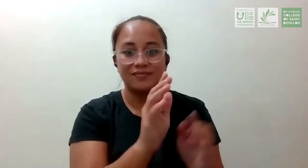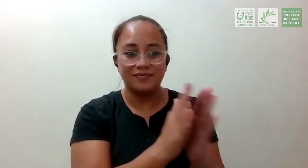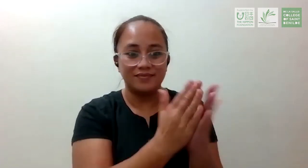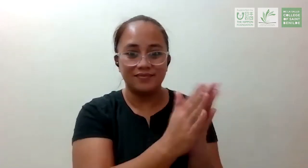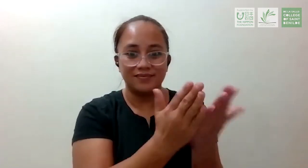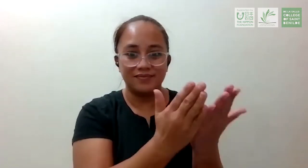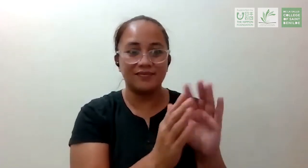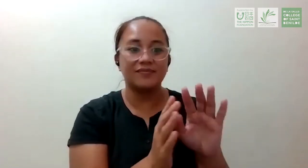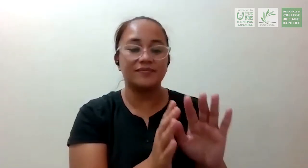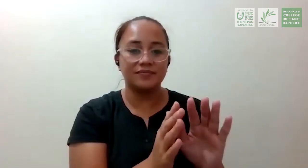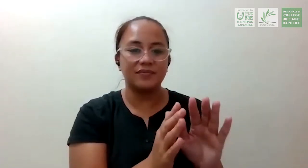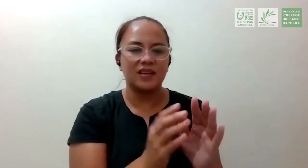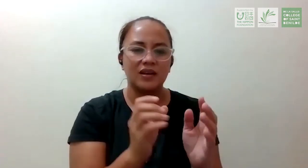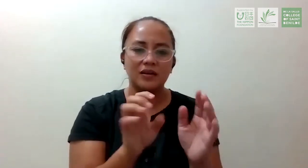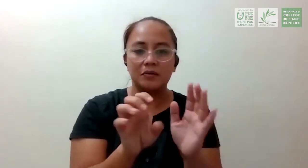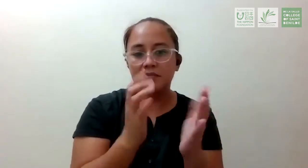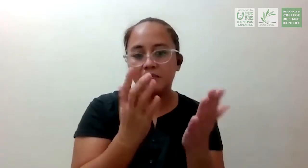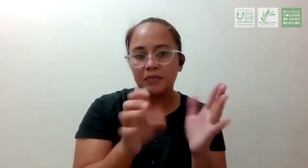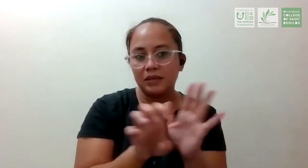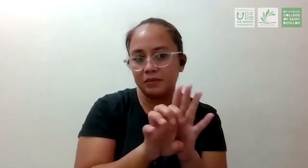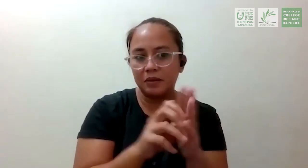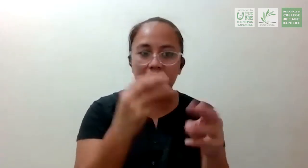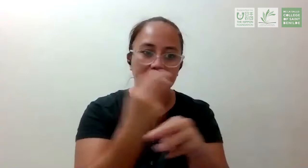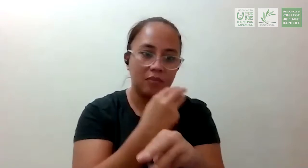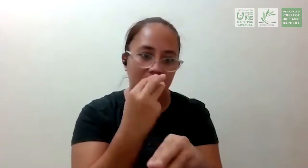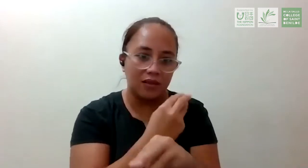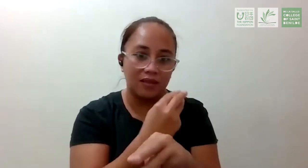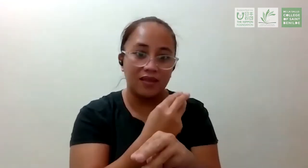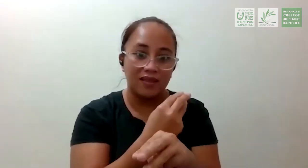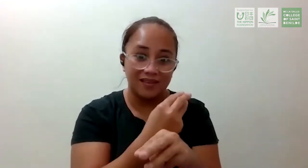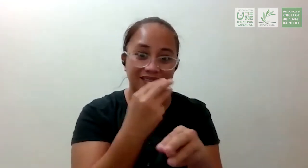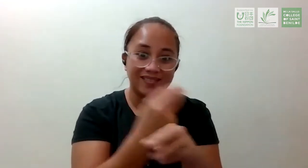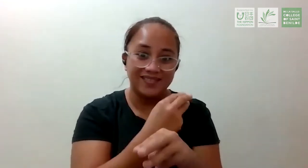Okay, like you might have a mathematics textbook.